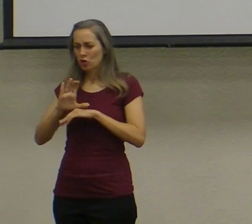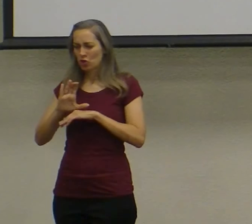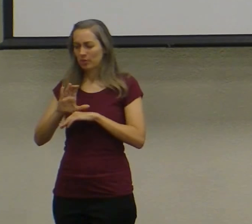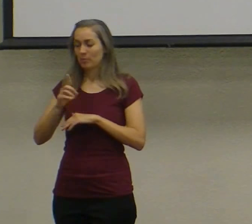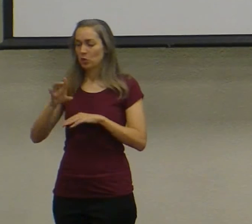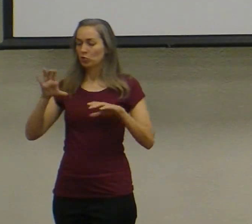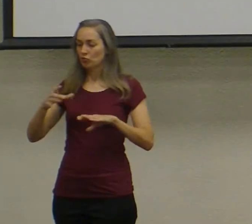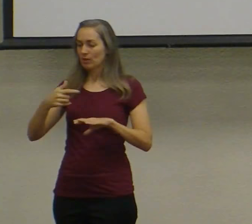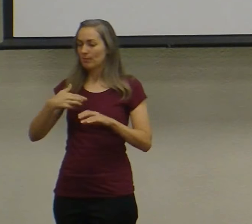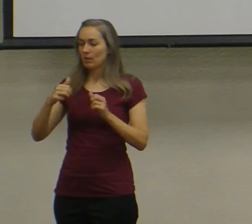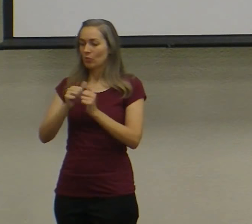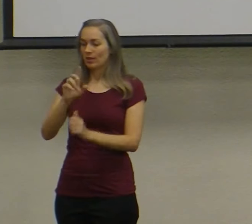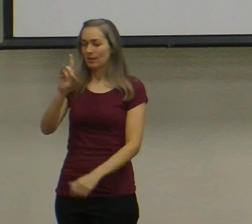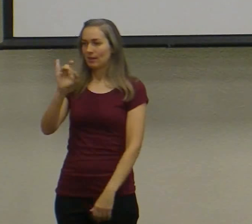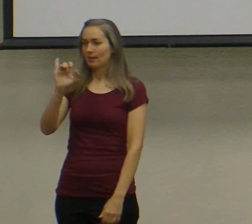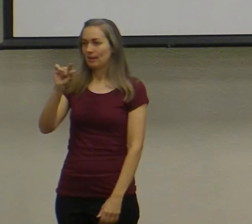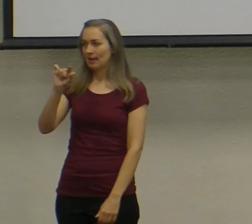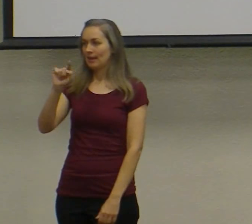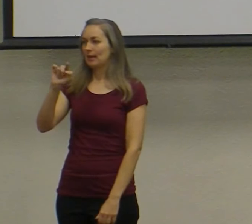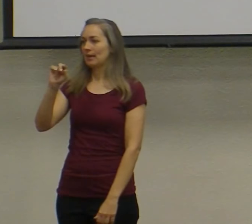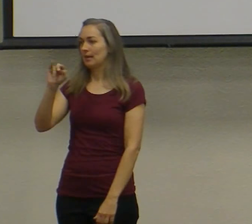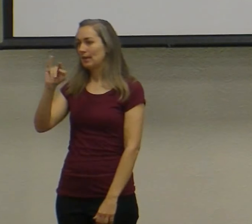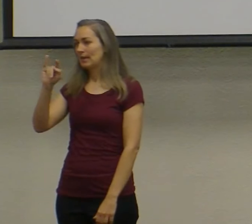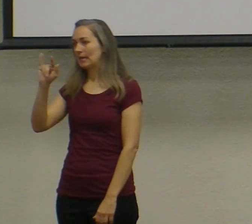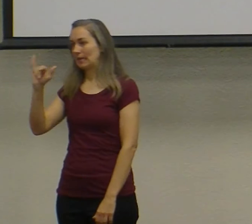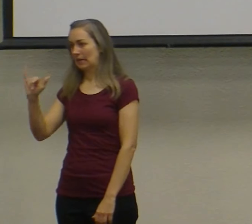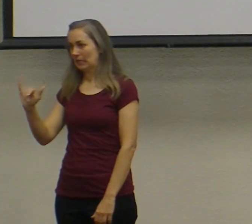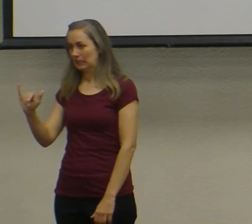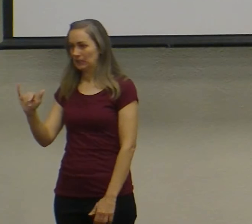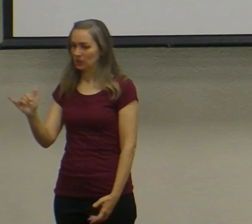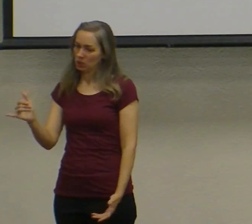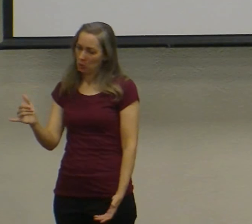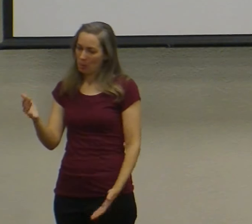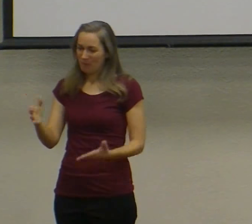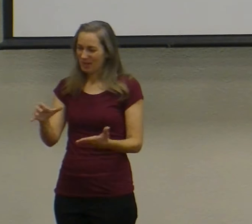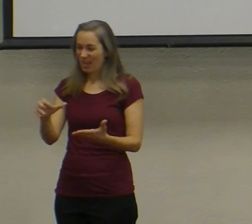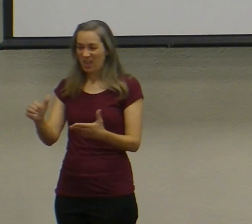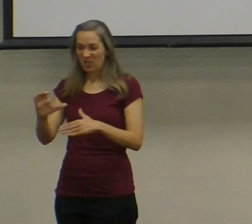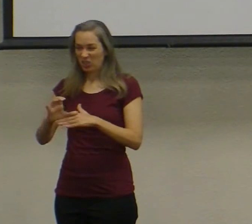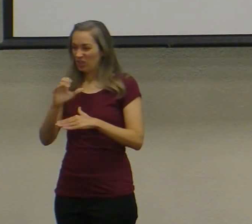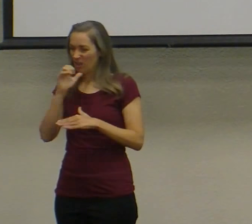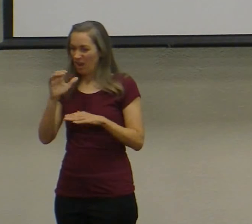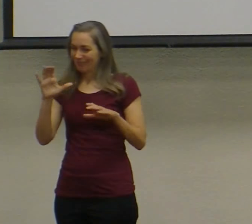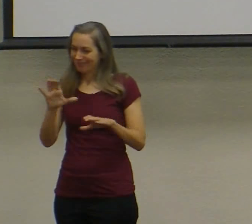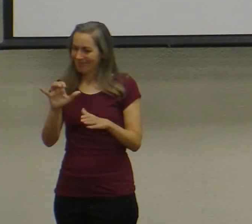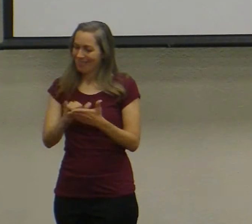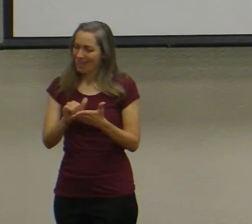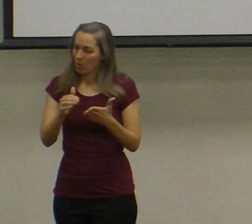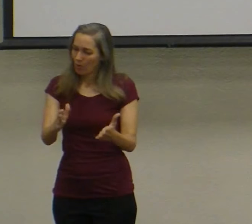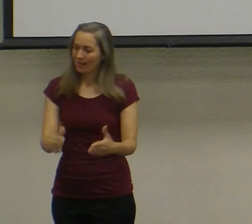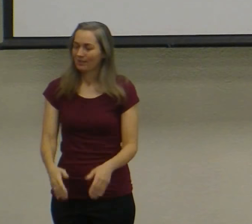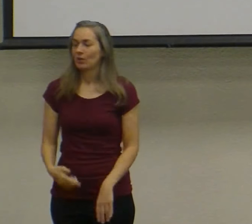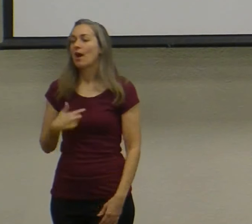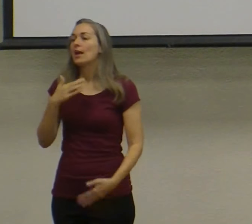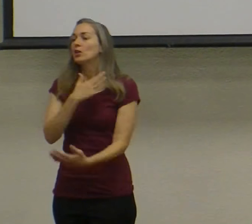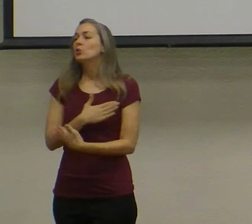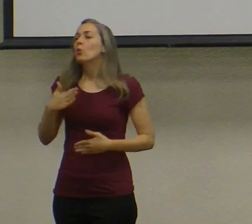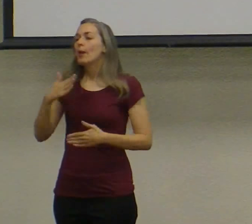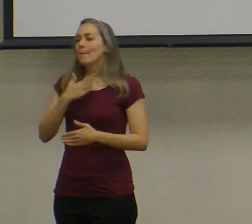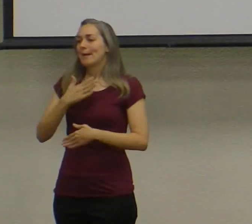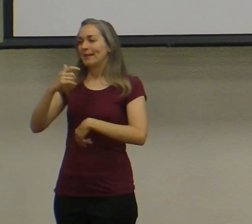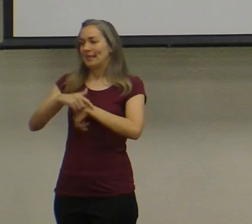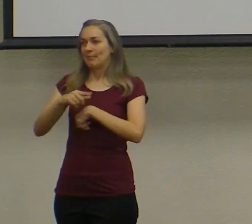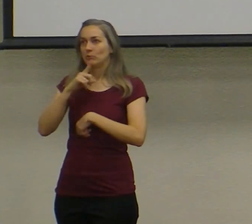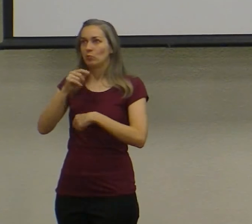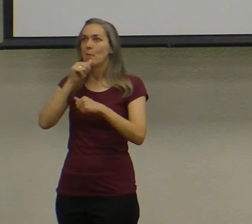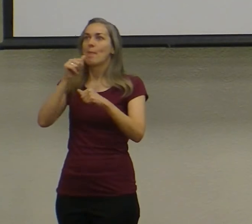Jesus who treated people in their situations with dignity. Enjoyed my time. It was a truly blessing, even though it got off to a rough